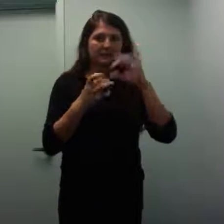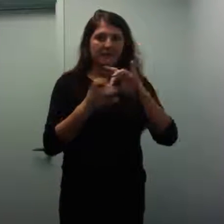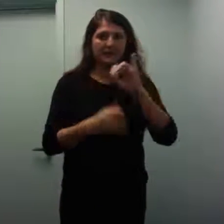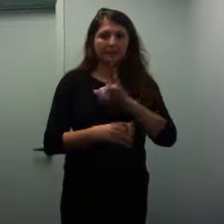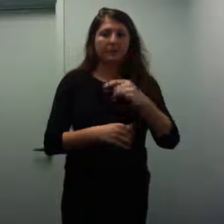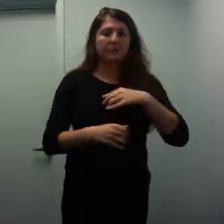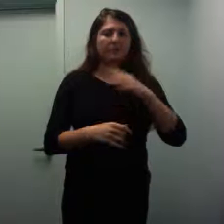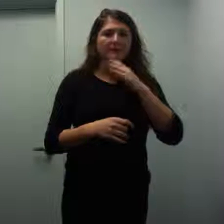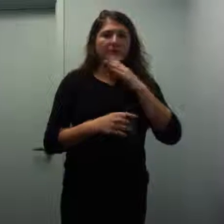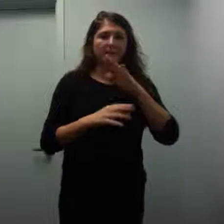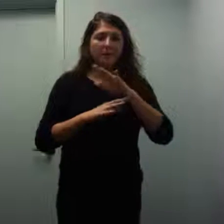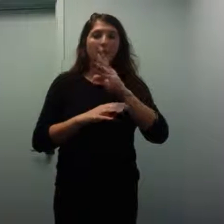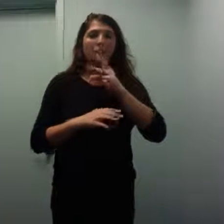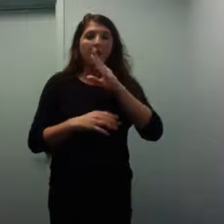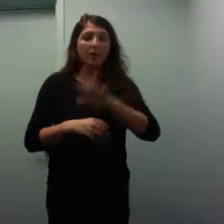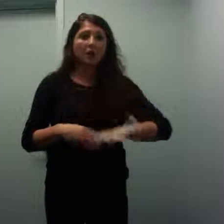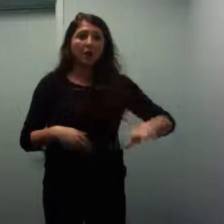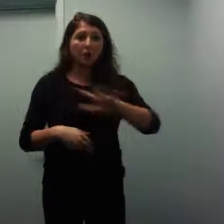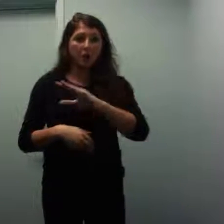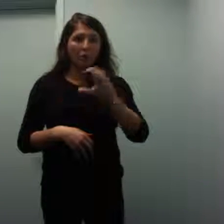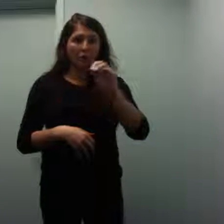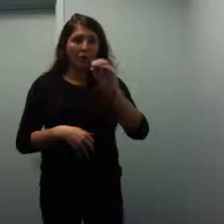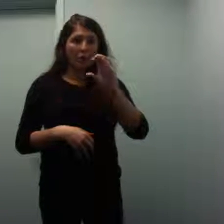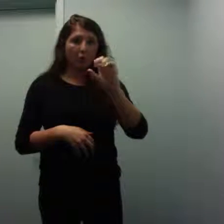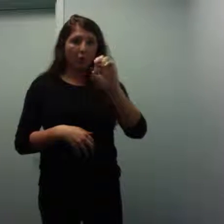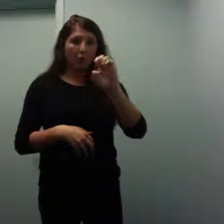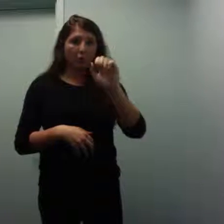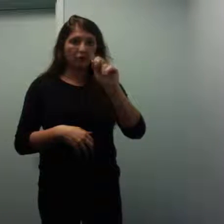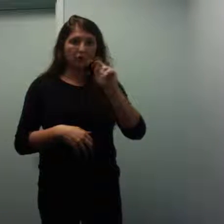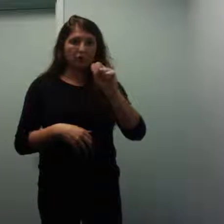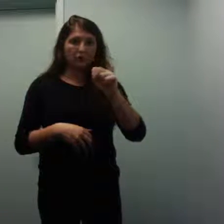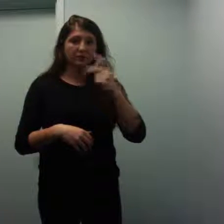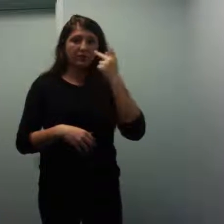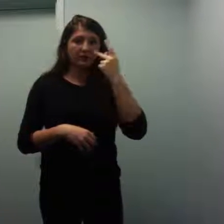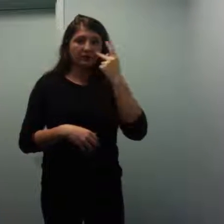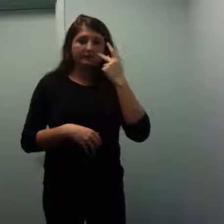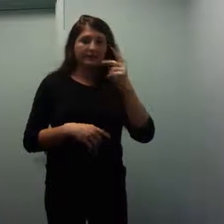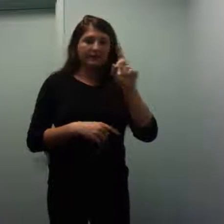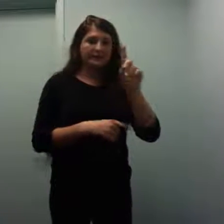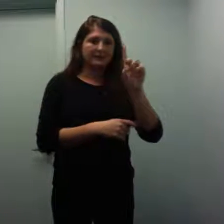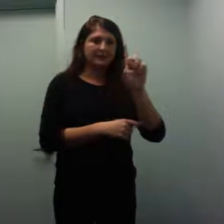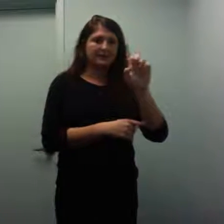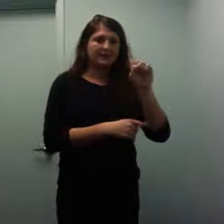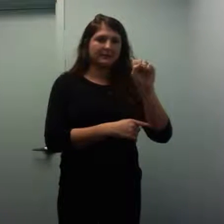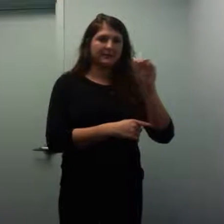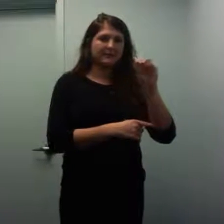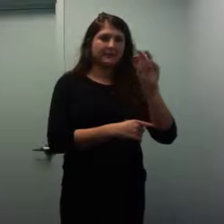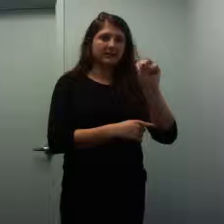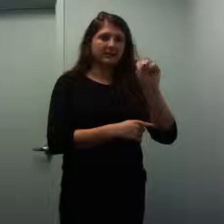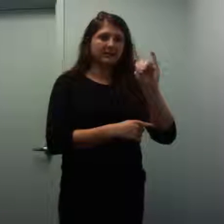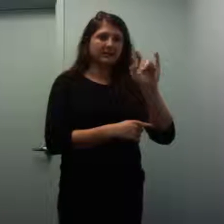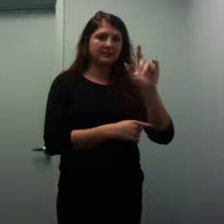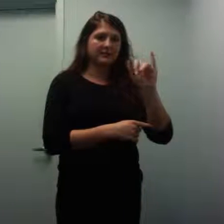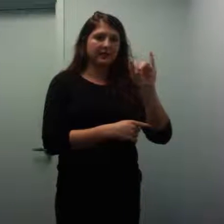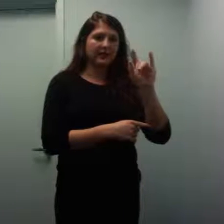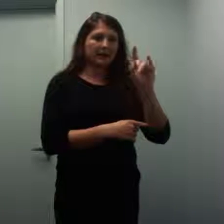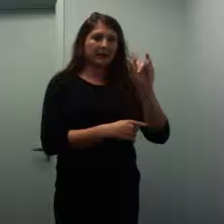oceans and we looked at principles of desalination, what was one principle that we used in desalination as